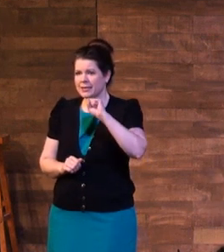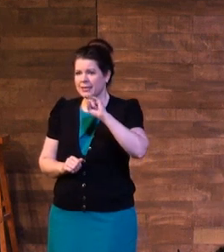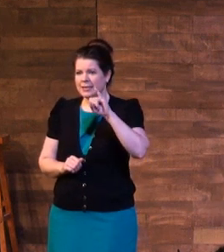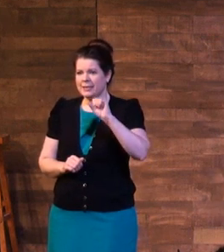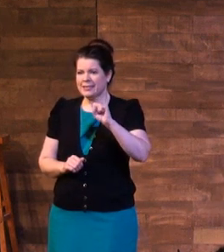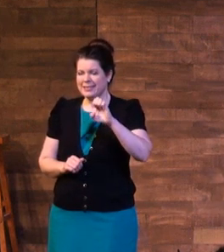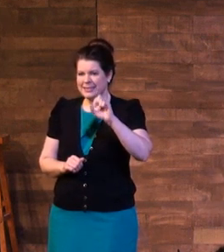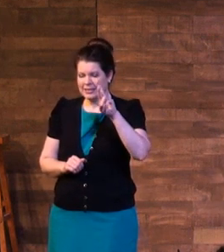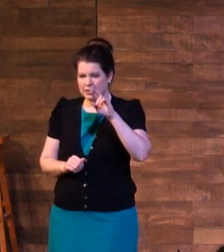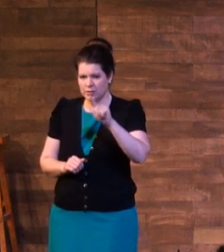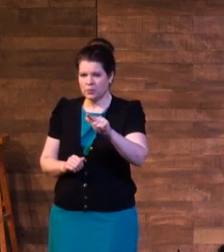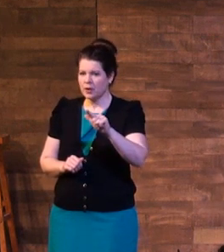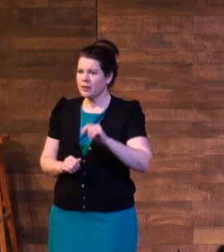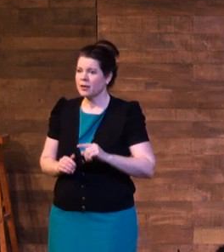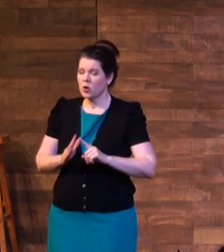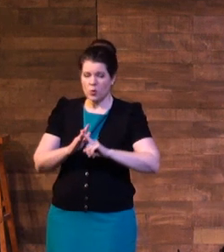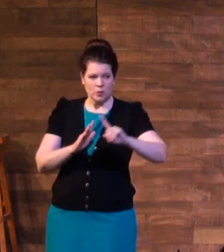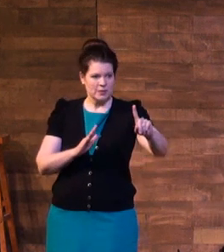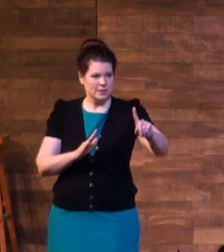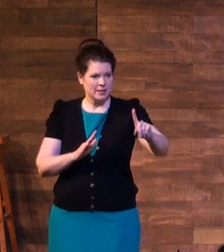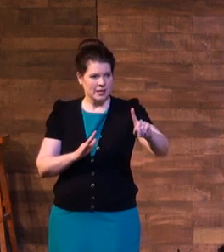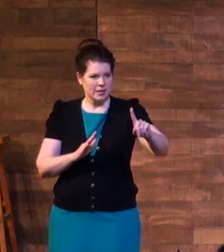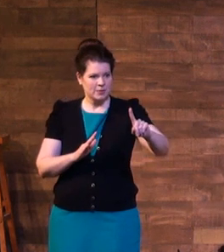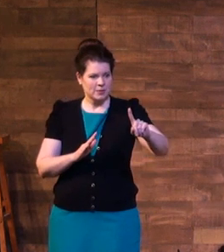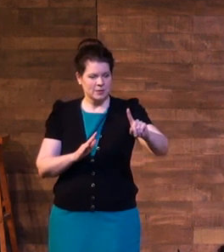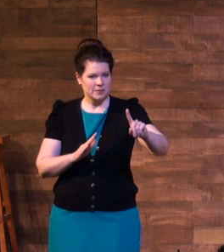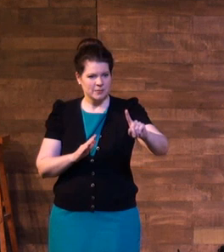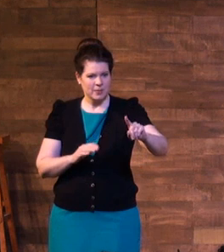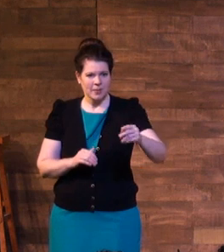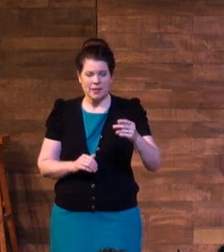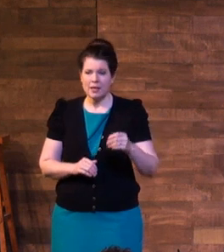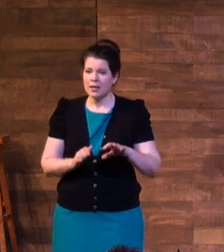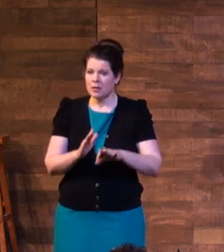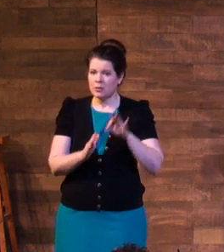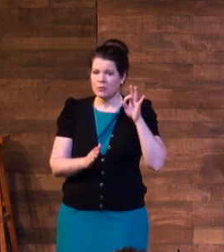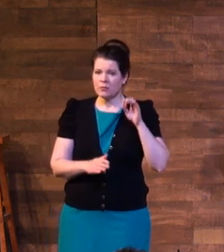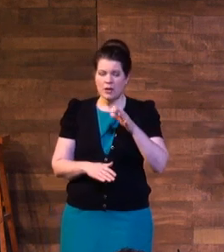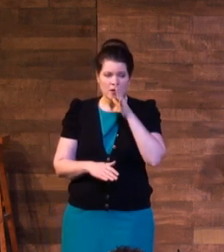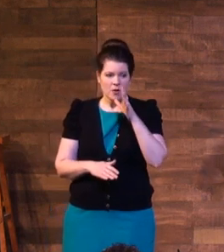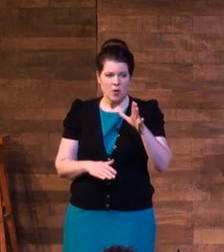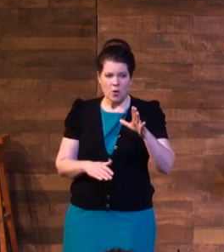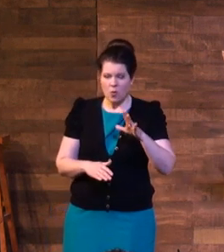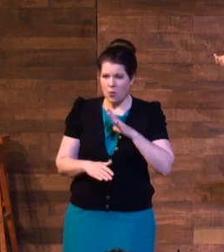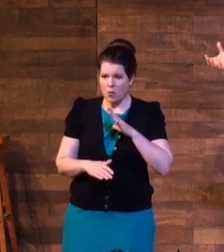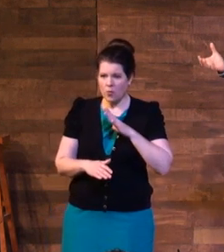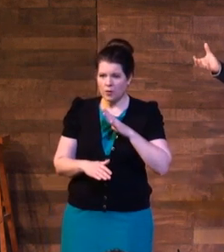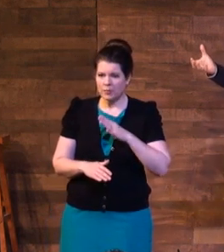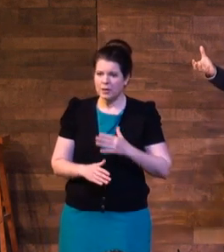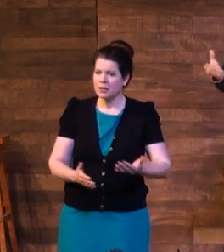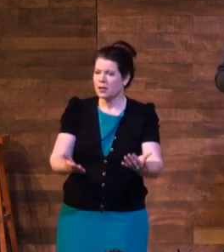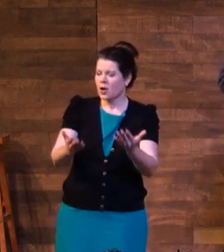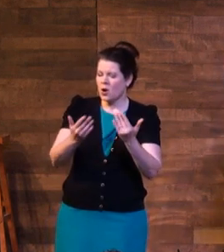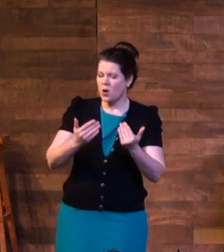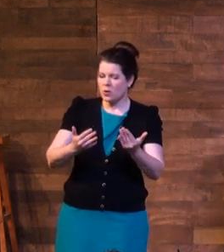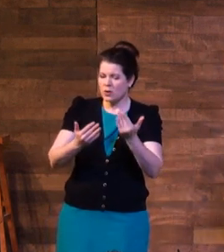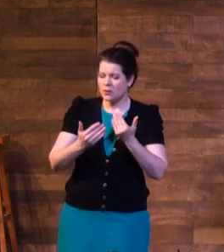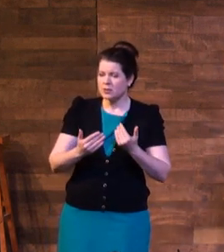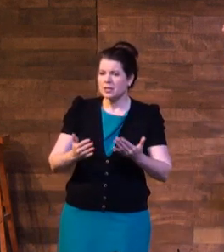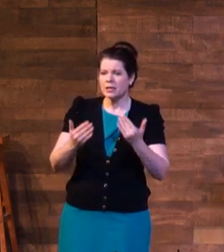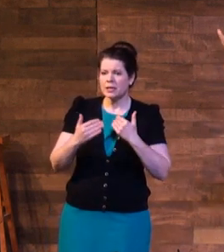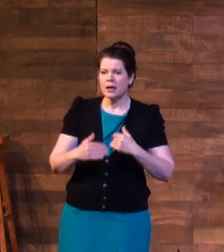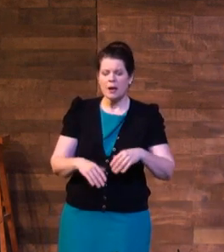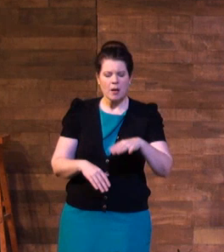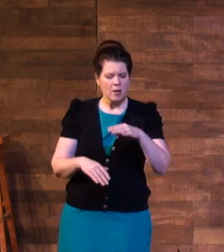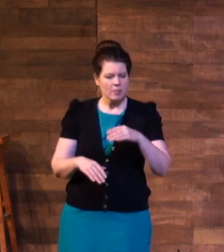encampment. And we meet a lady named Jael who coaxes Sisera to come rest in her tent. And she's going to